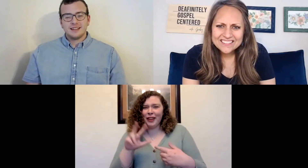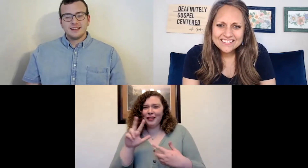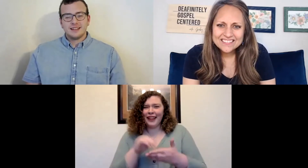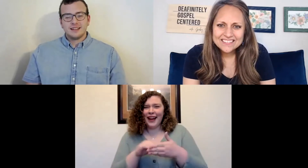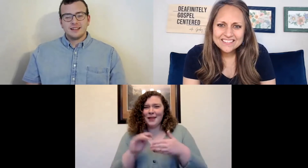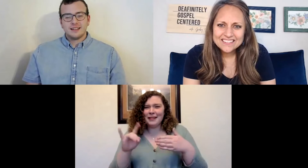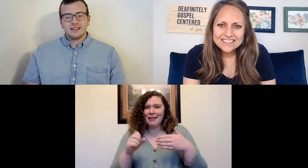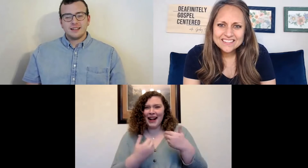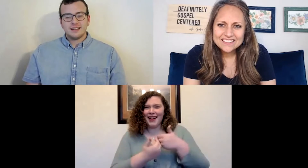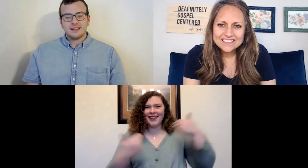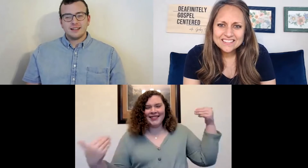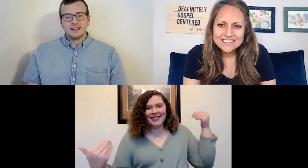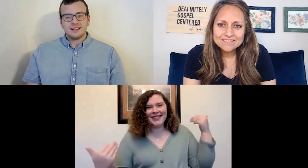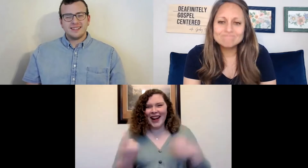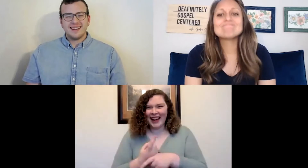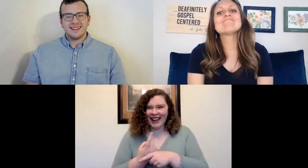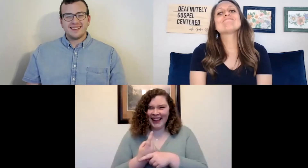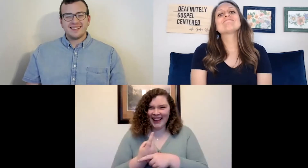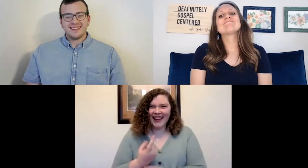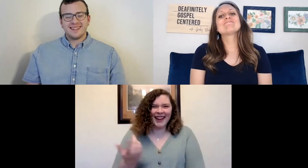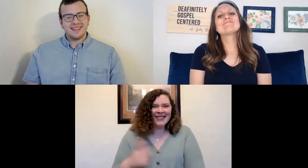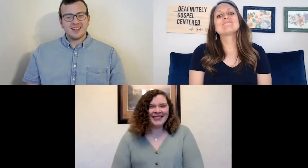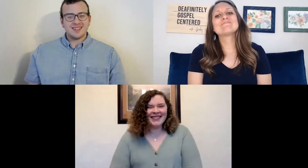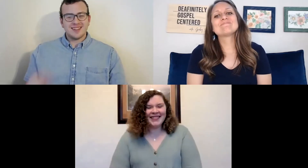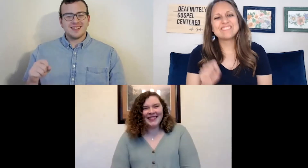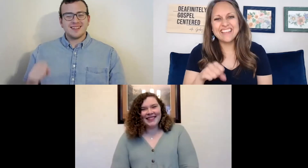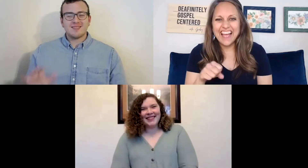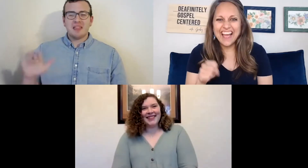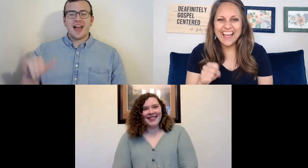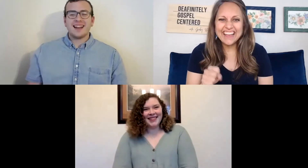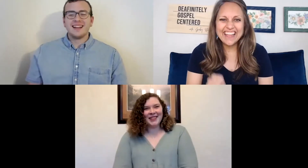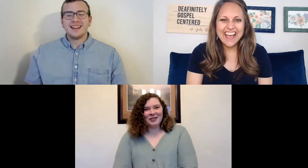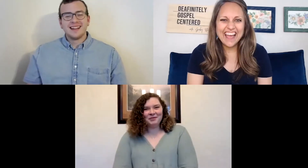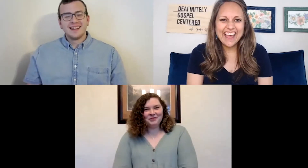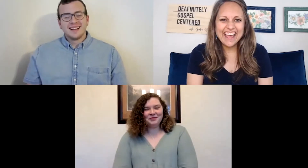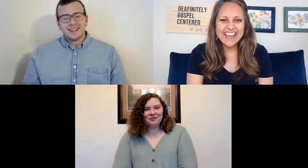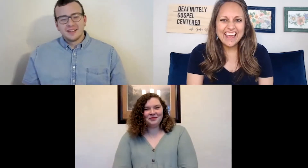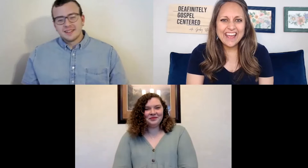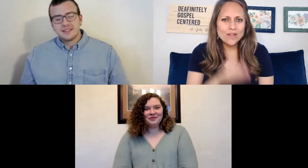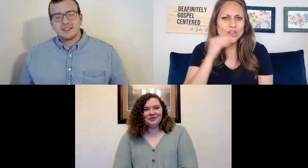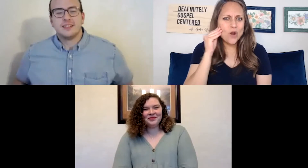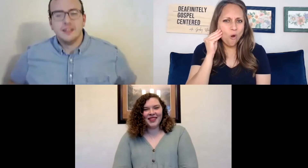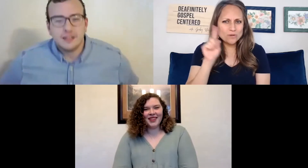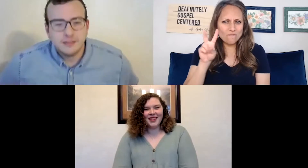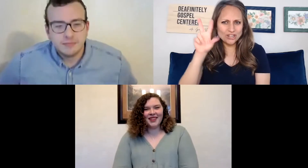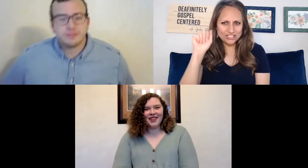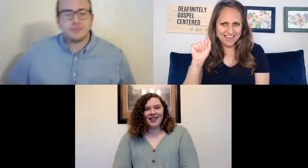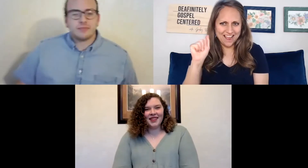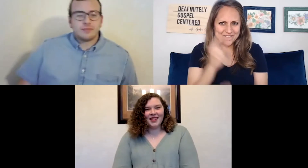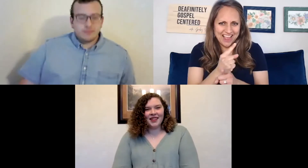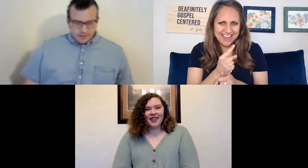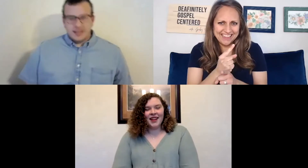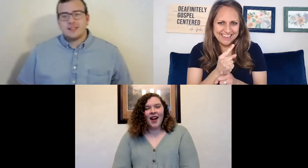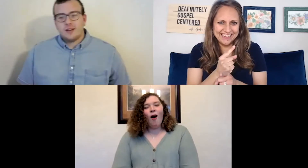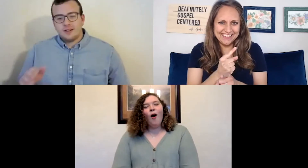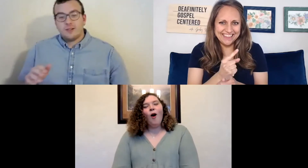home? Let's see, 2,000 or 3,000 miles. Is that right, Dakota? Yes, And your